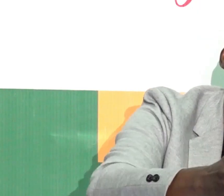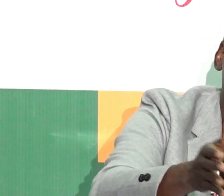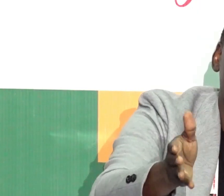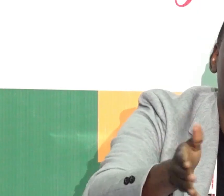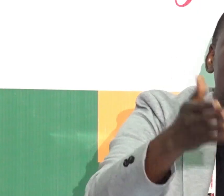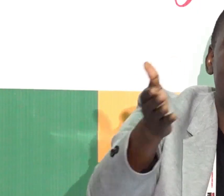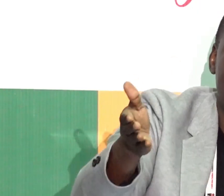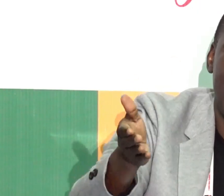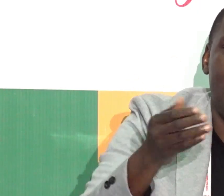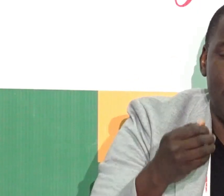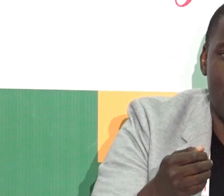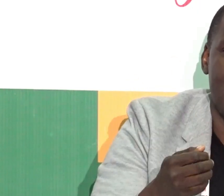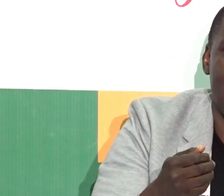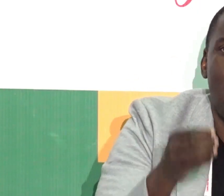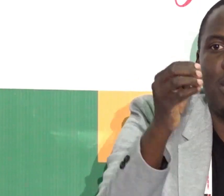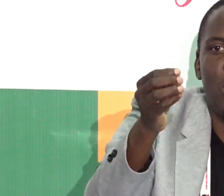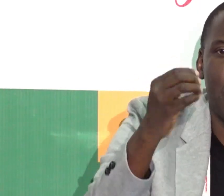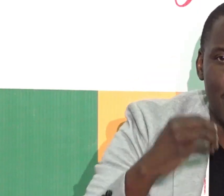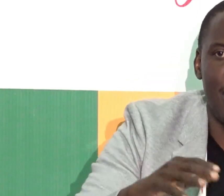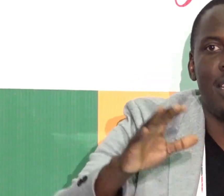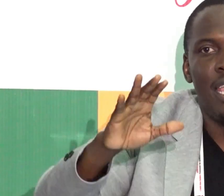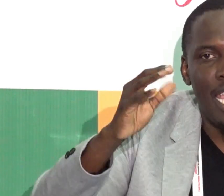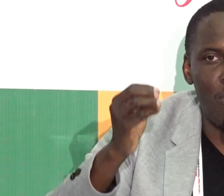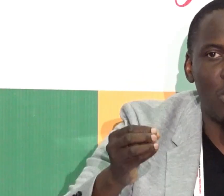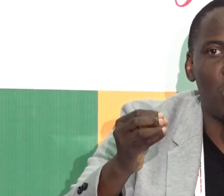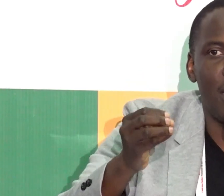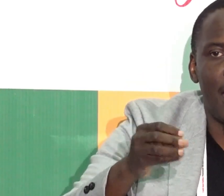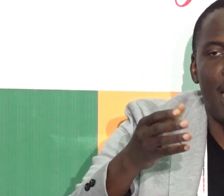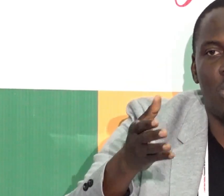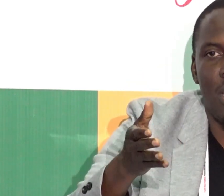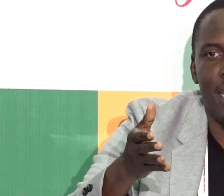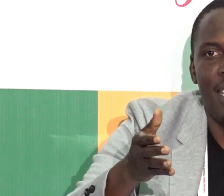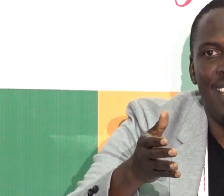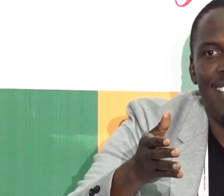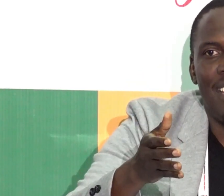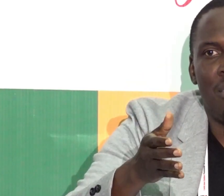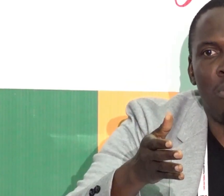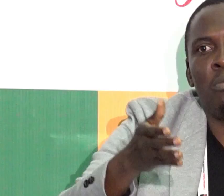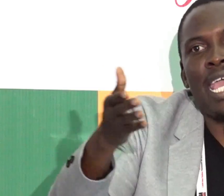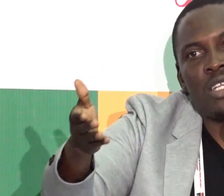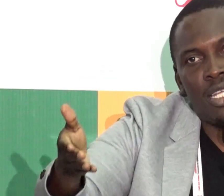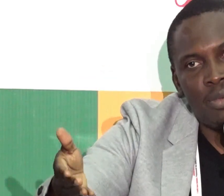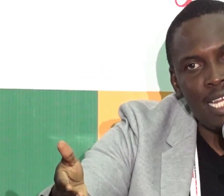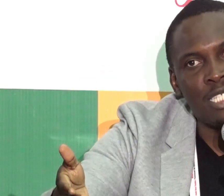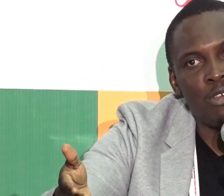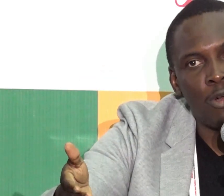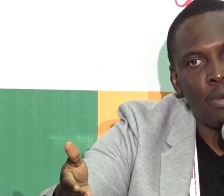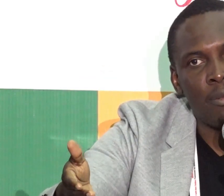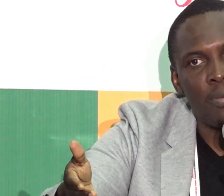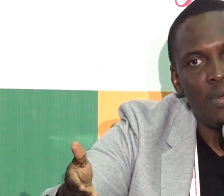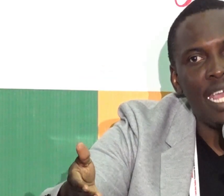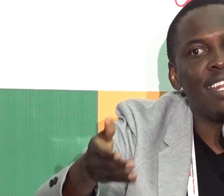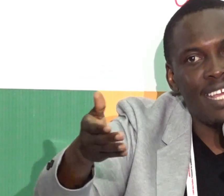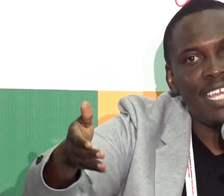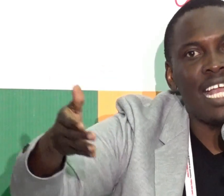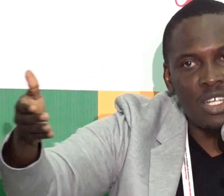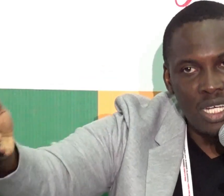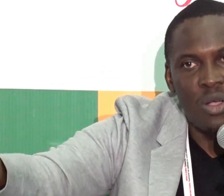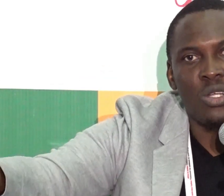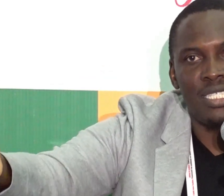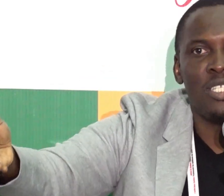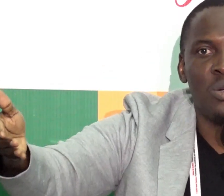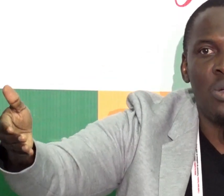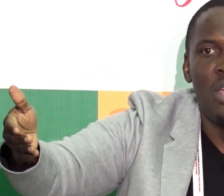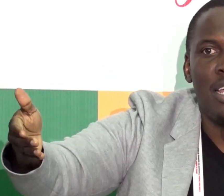stopping someone who is Hep B positive, why don't we screen and make sure they may actually be eligible for PrEP, and they